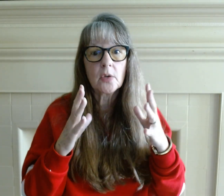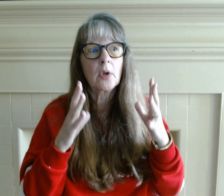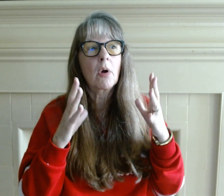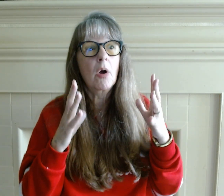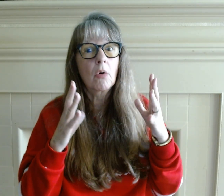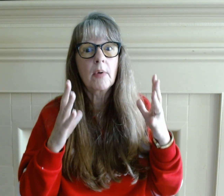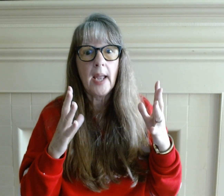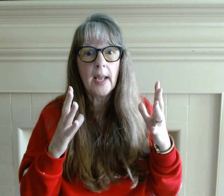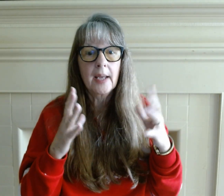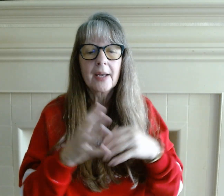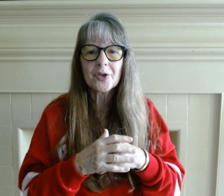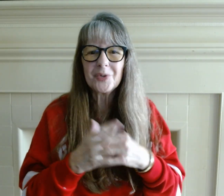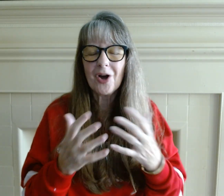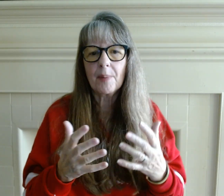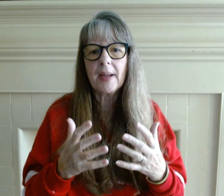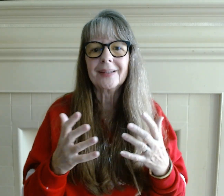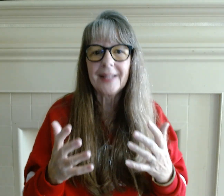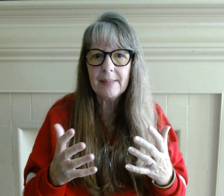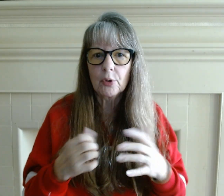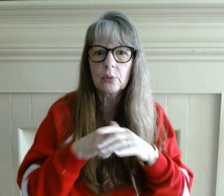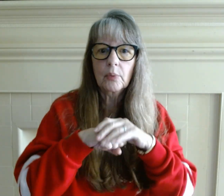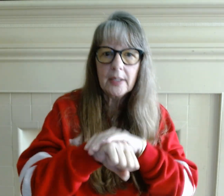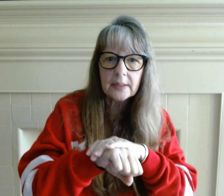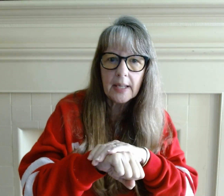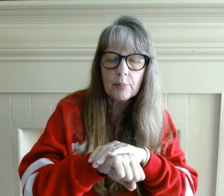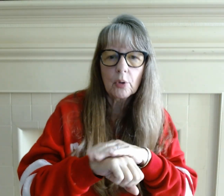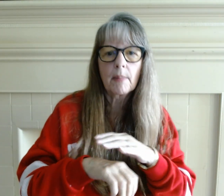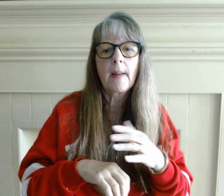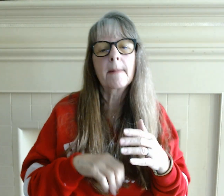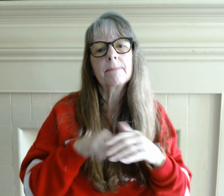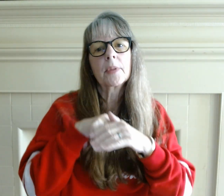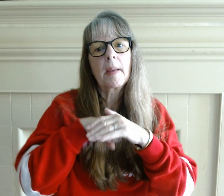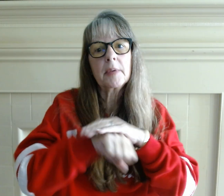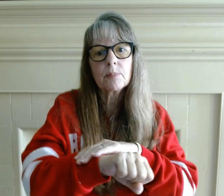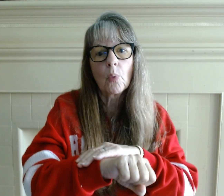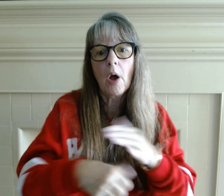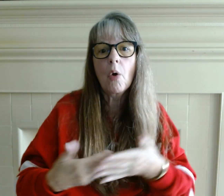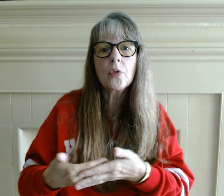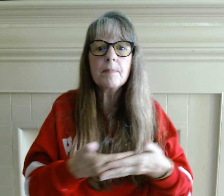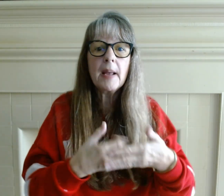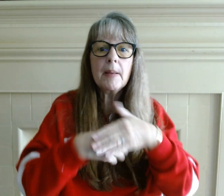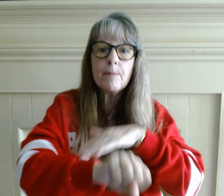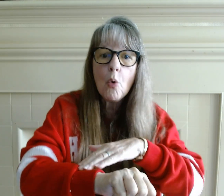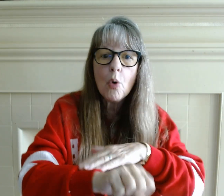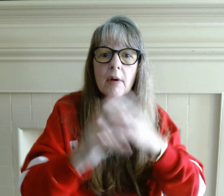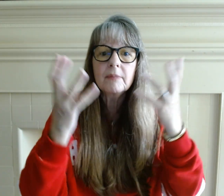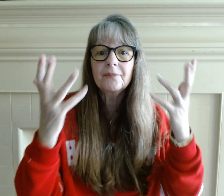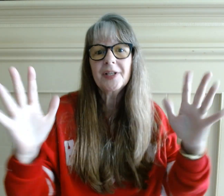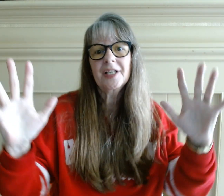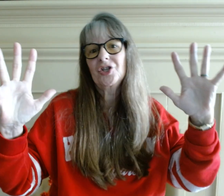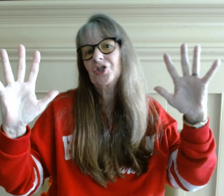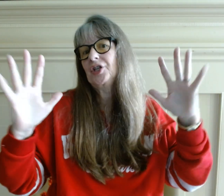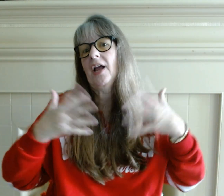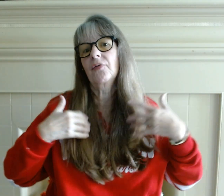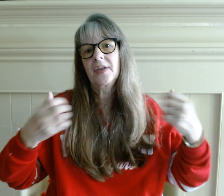go, oh, okay. Because we talk about labor, right? Labor. And the baby's born. Oh, the baby born, finished, healthy,